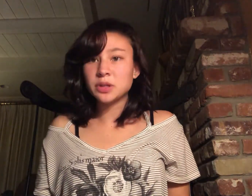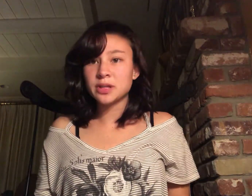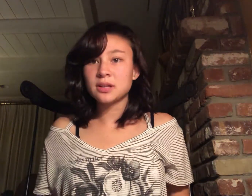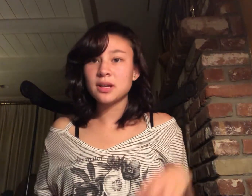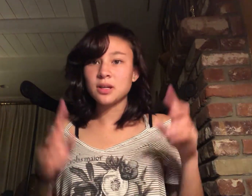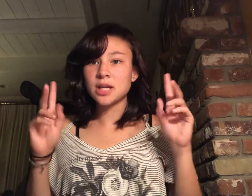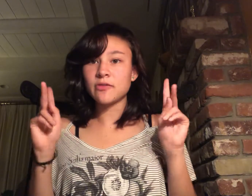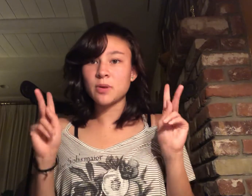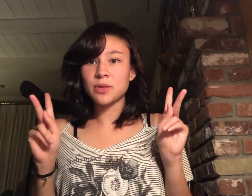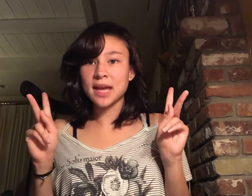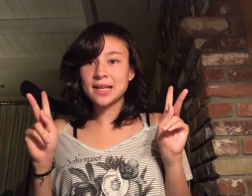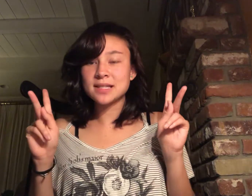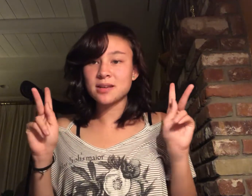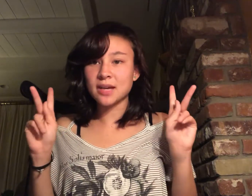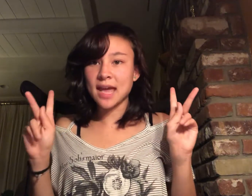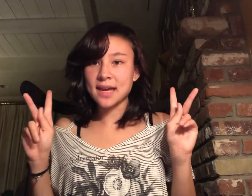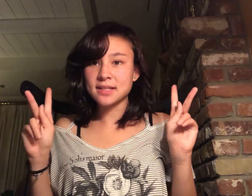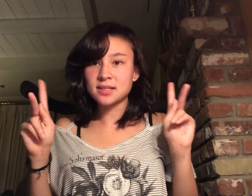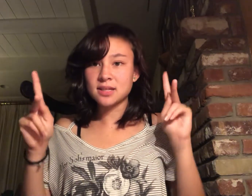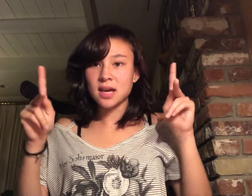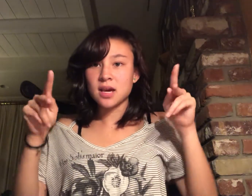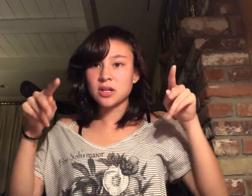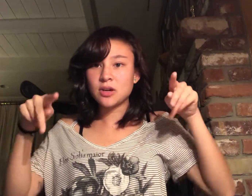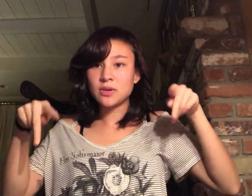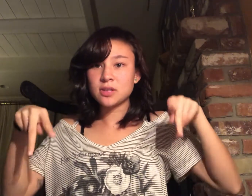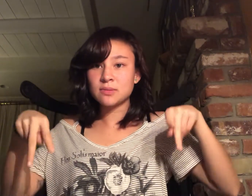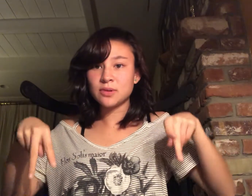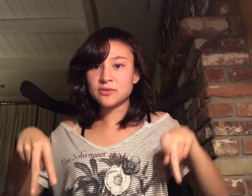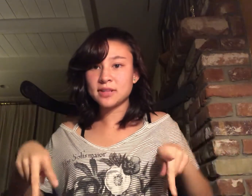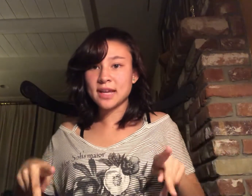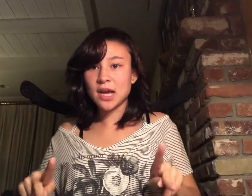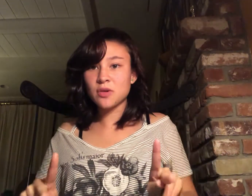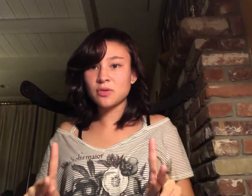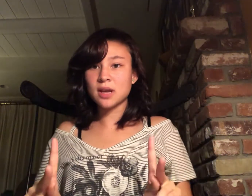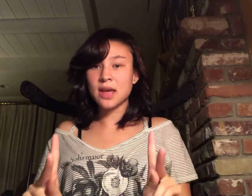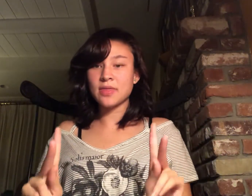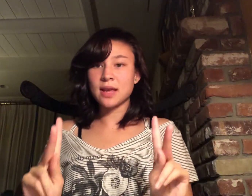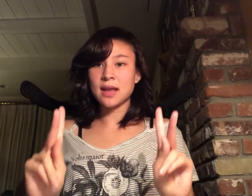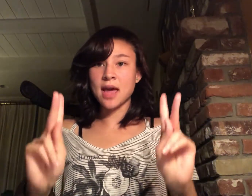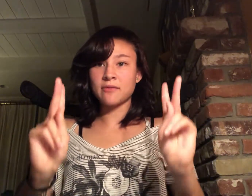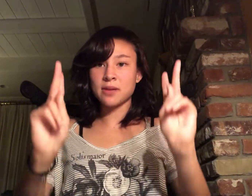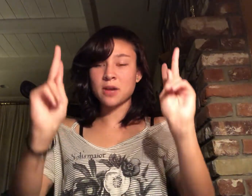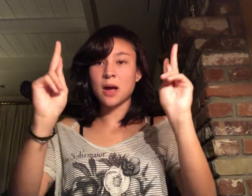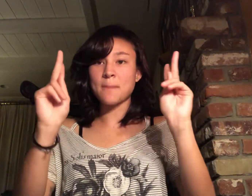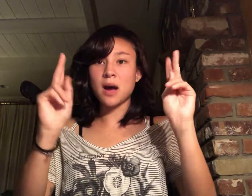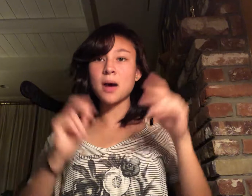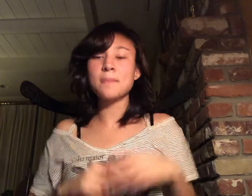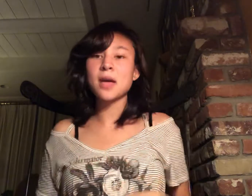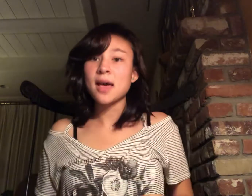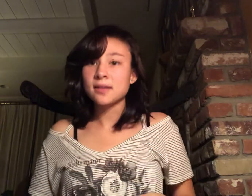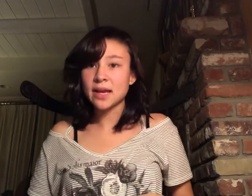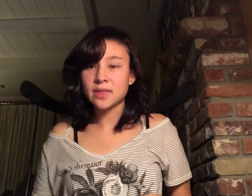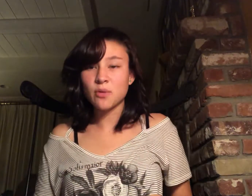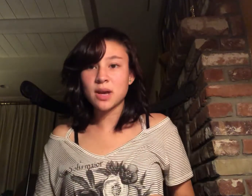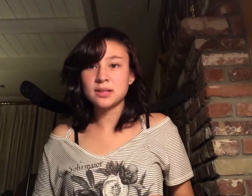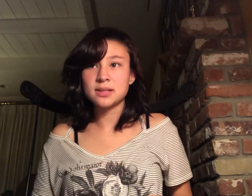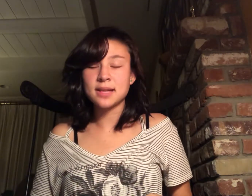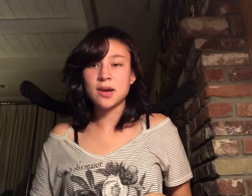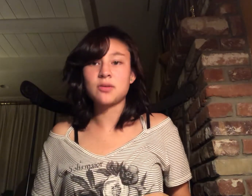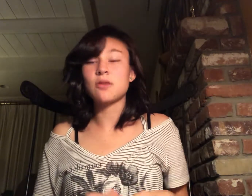during, you have both hands, they're K's. You're going to move down and then have them come up like they went down a